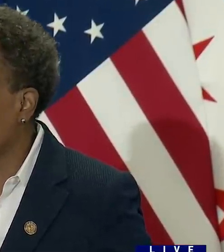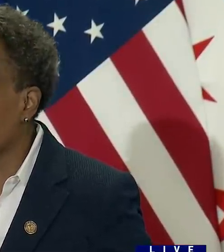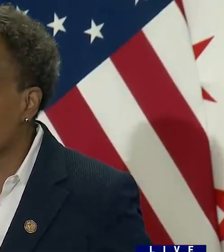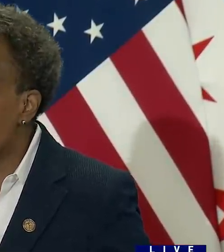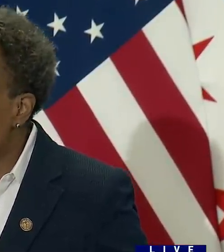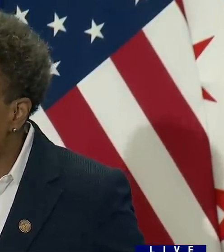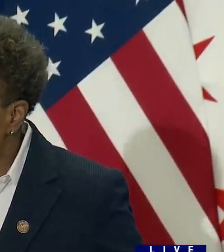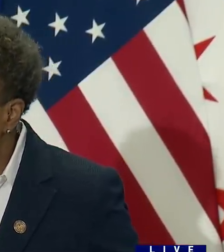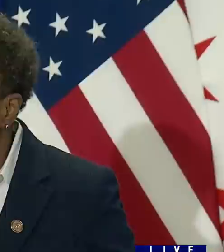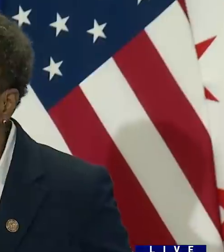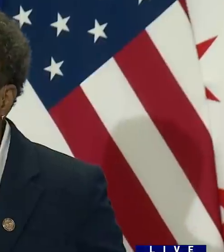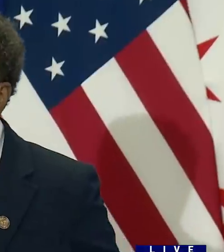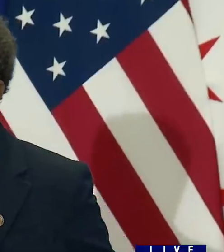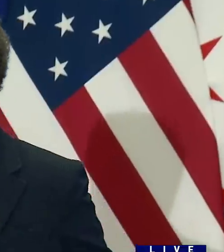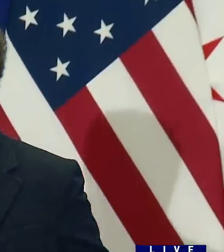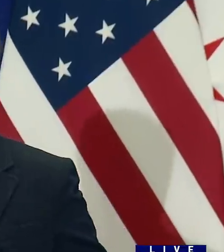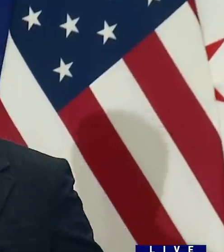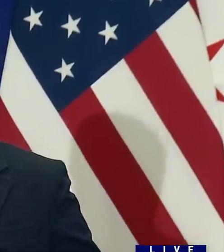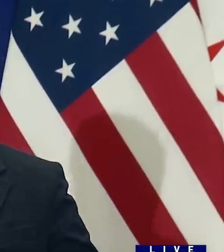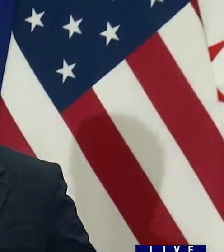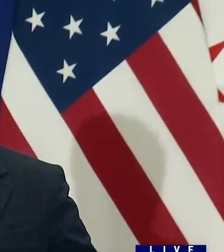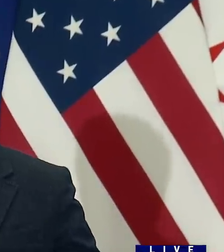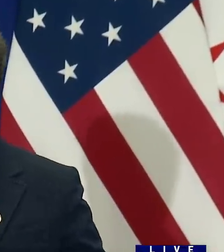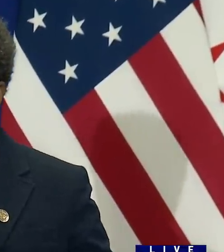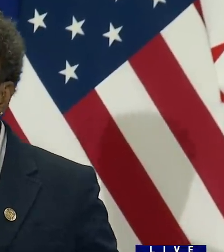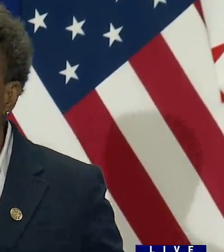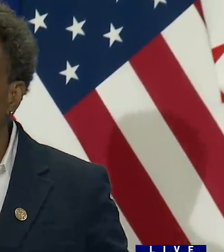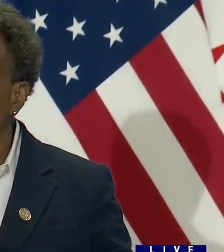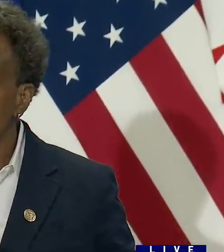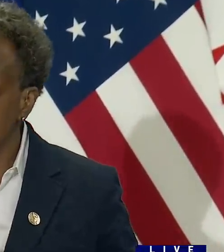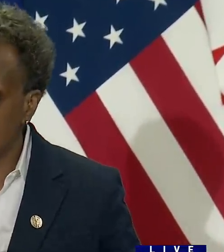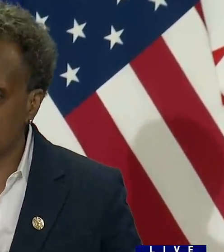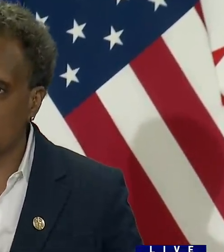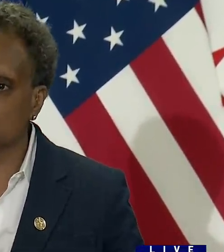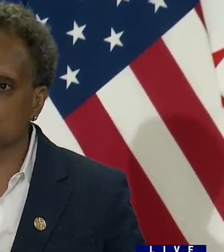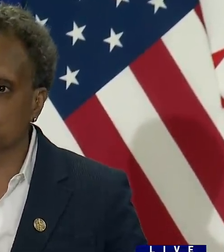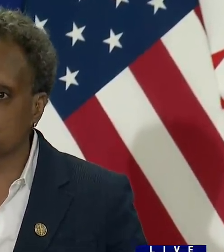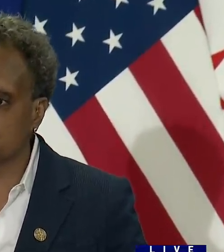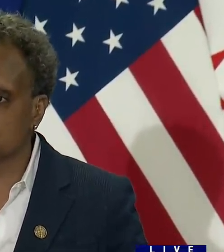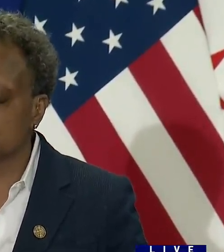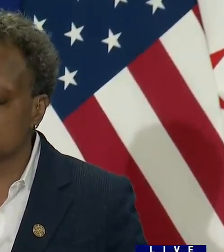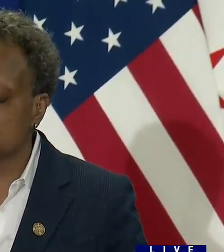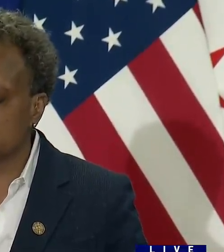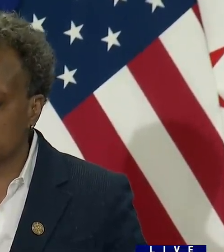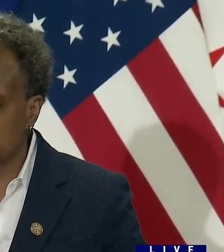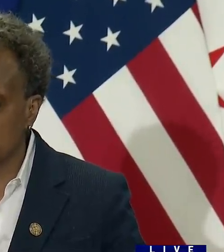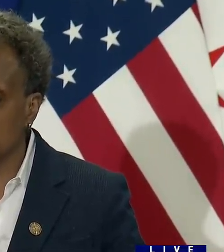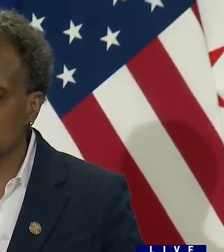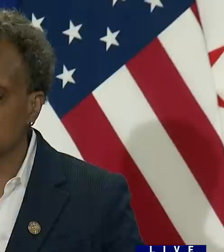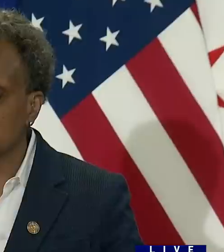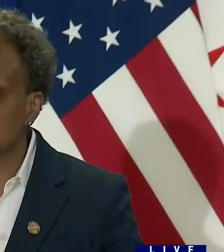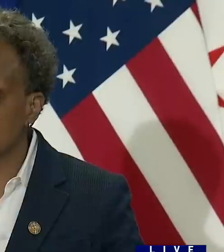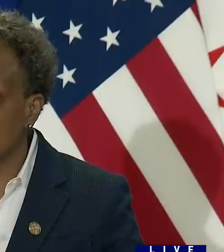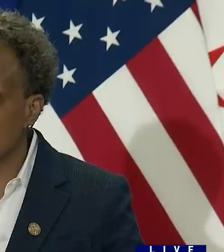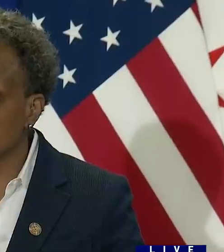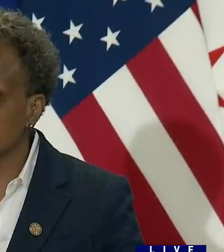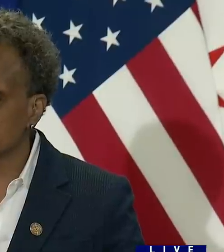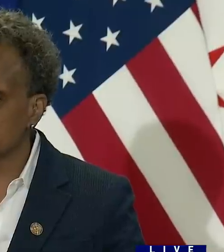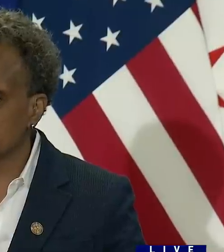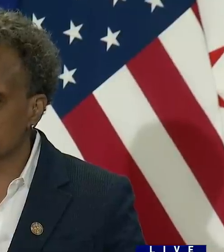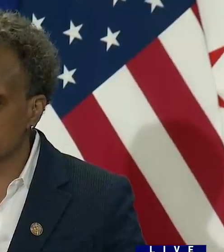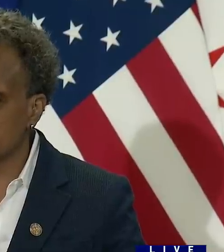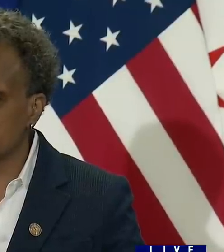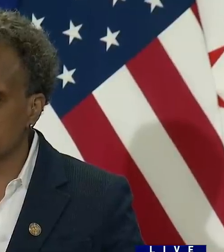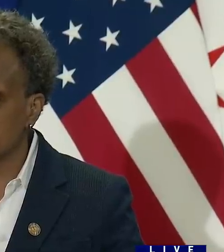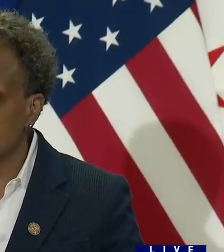forward together and use this moment as an opportunity to speak hard truths, to heal what is broken